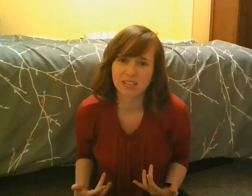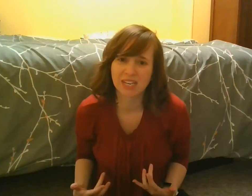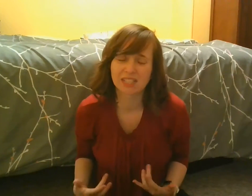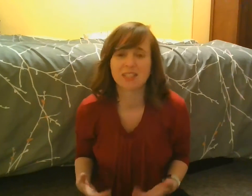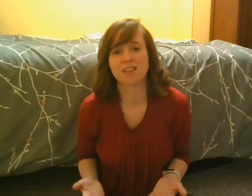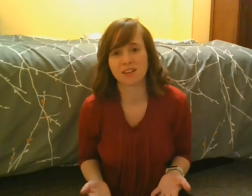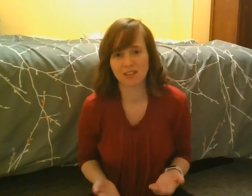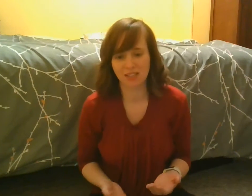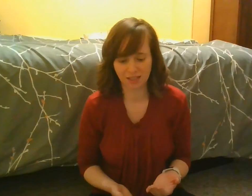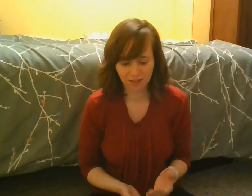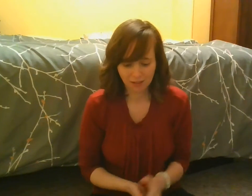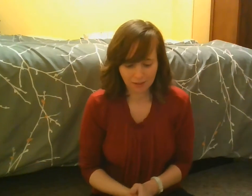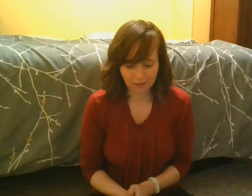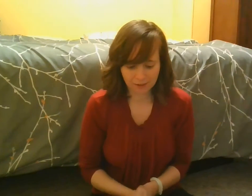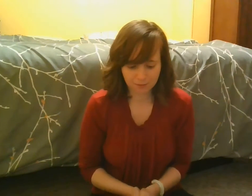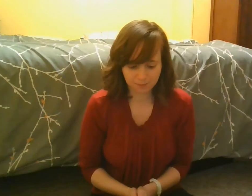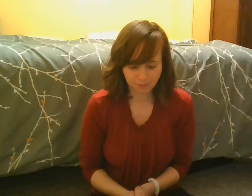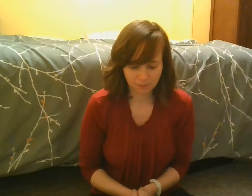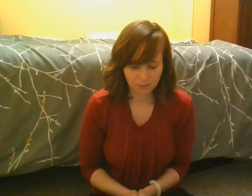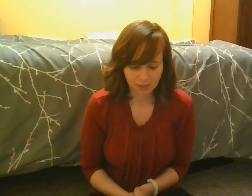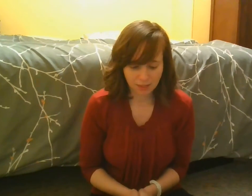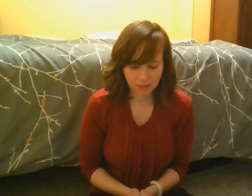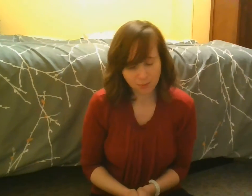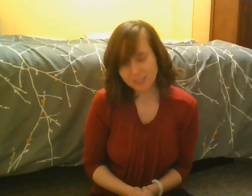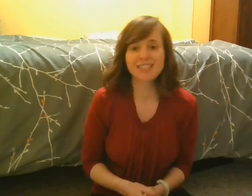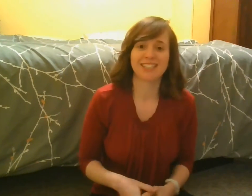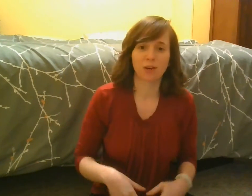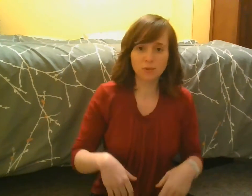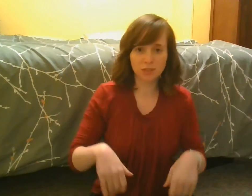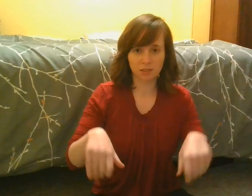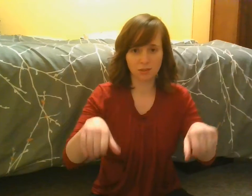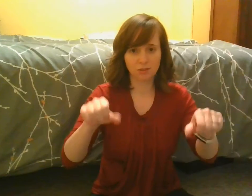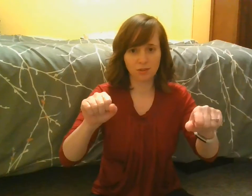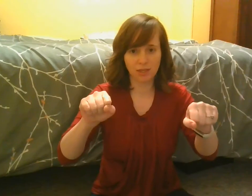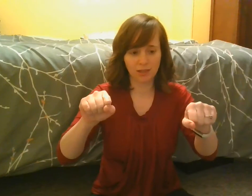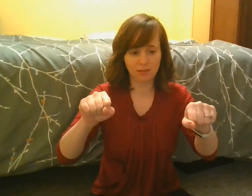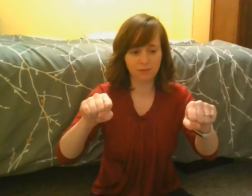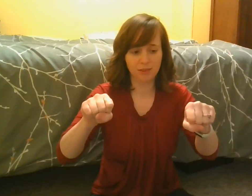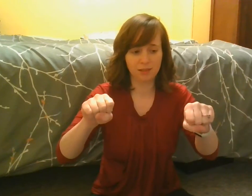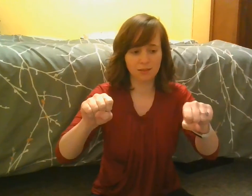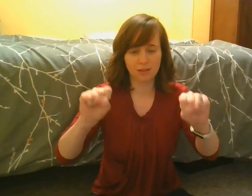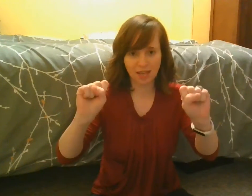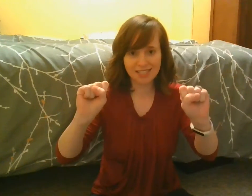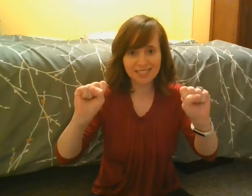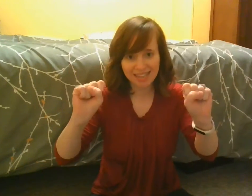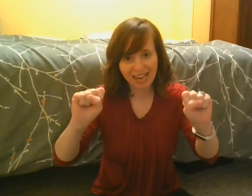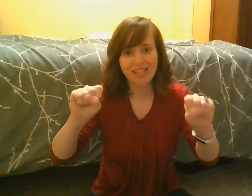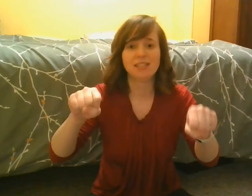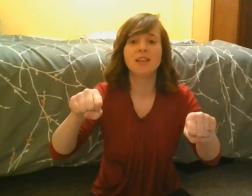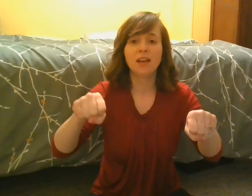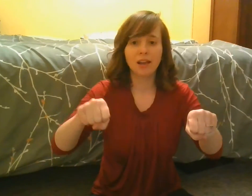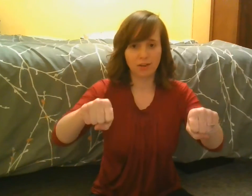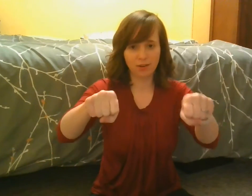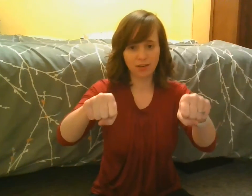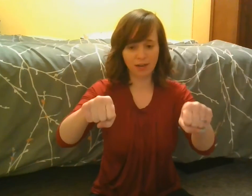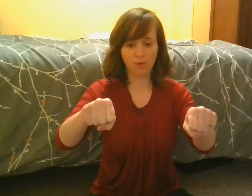disheartening, that kind of thing. Next one is doubt. So you're going to have like S hands and you're going to kind of hold them